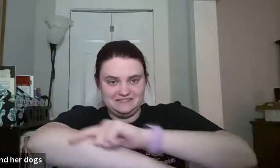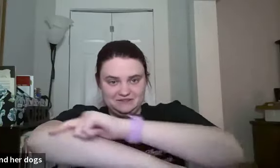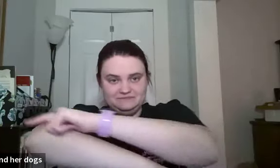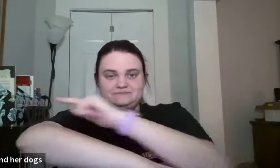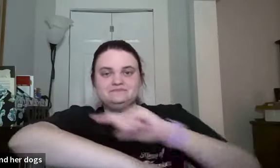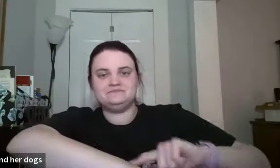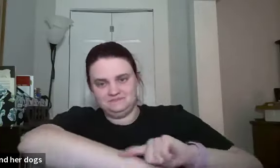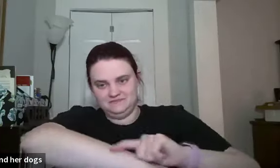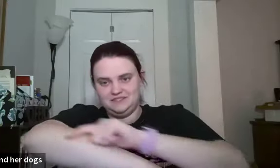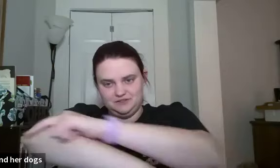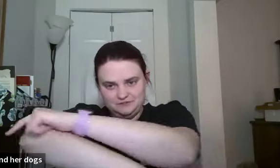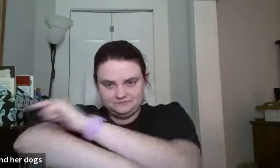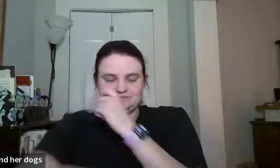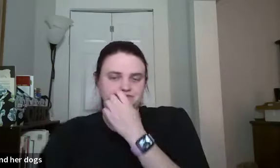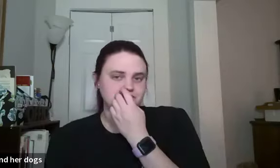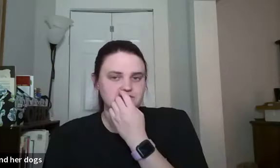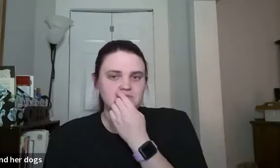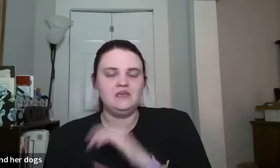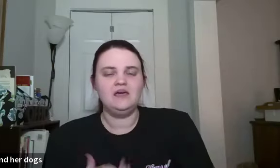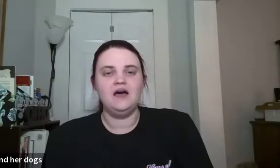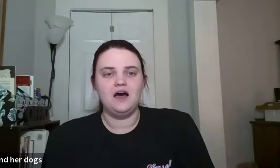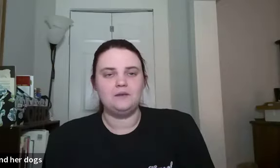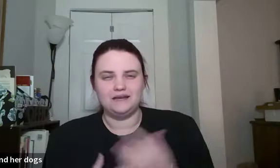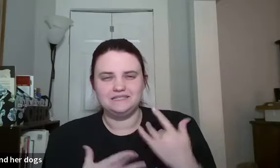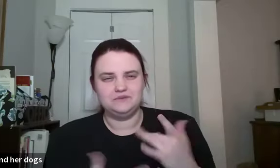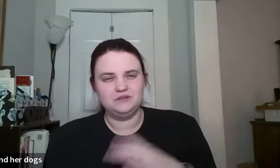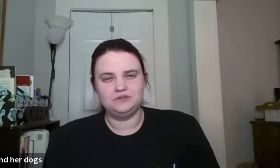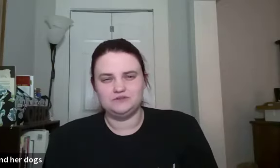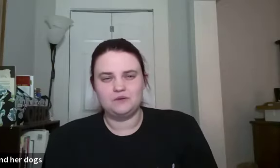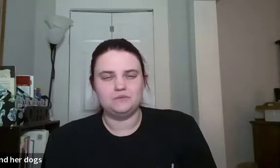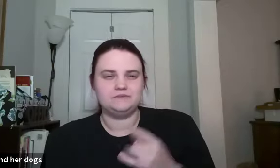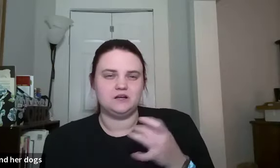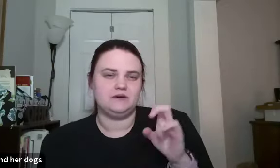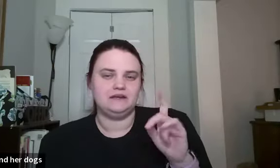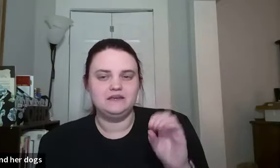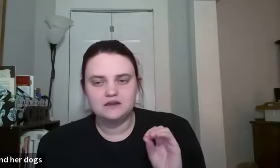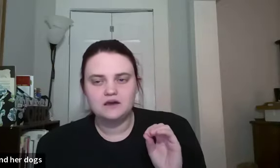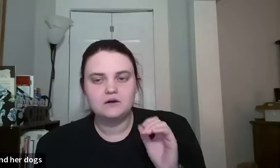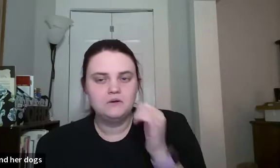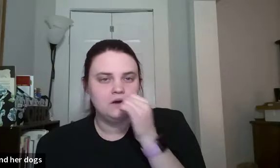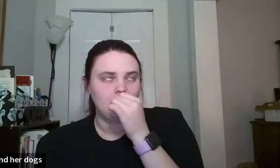lizard, lizard. I typically will use that one when I'm talking about a gecko